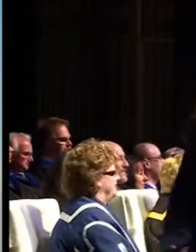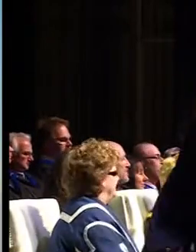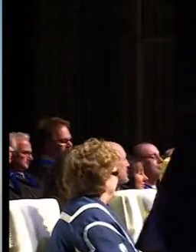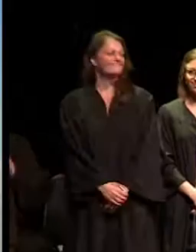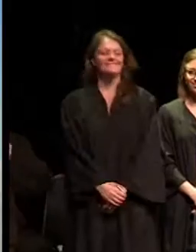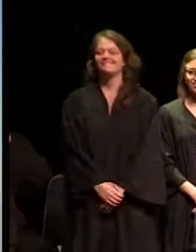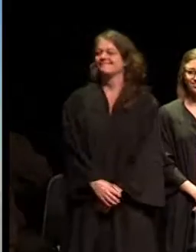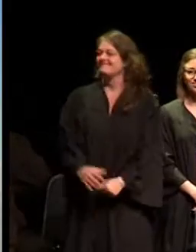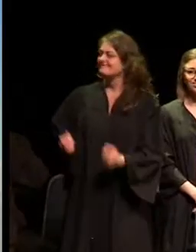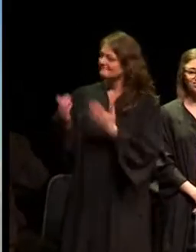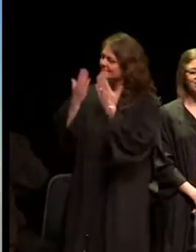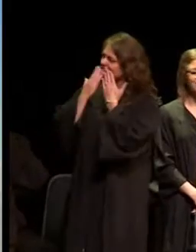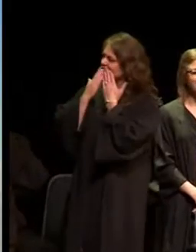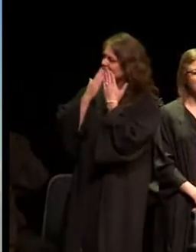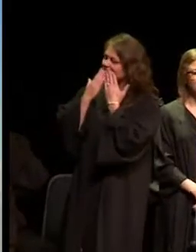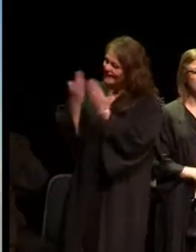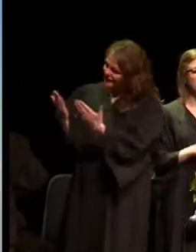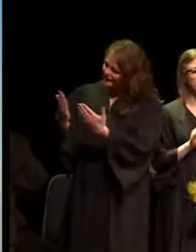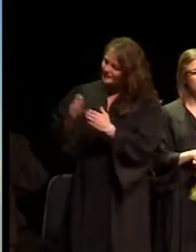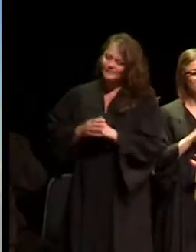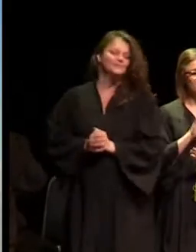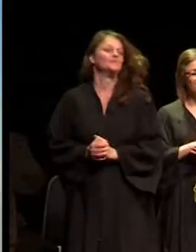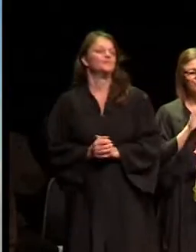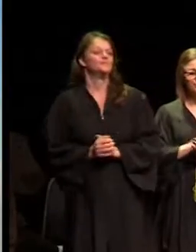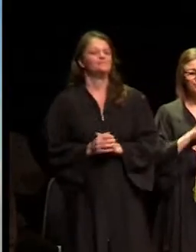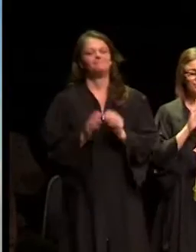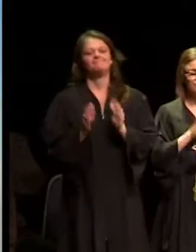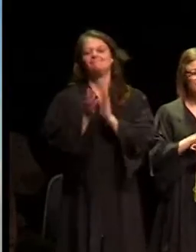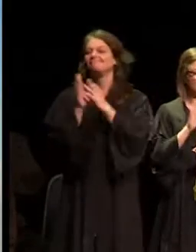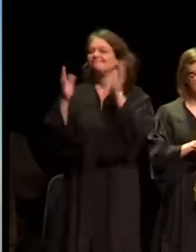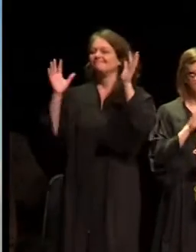Thank you, Madam Chancellor and Madam President.